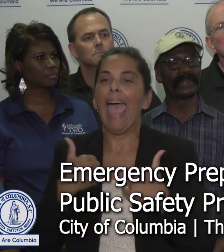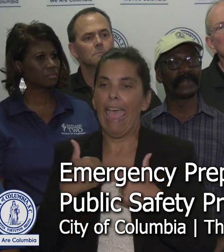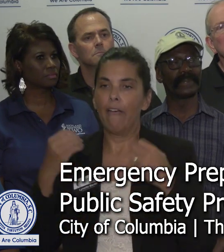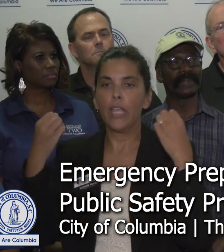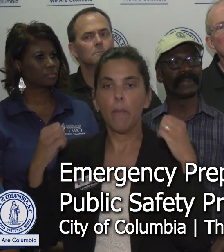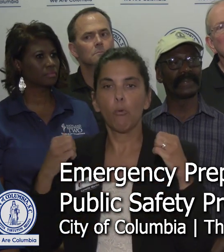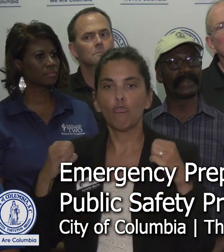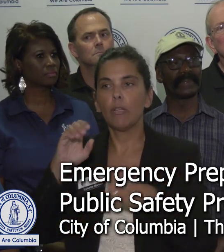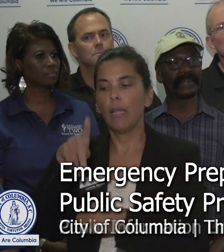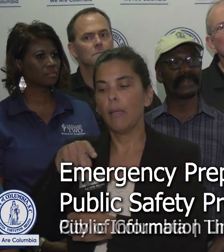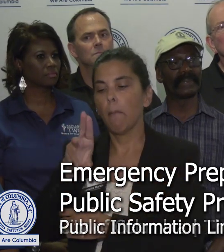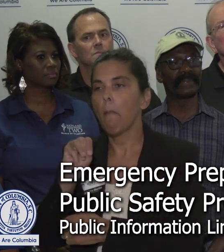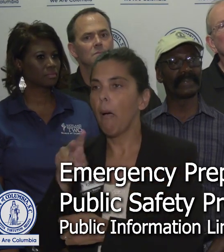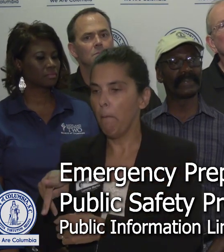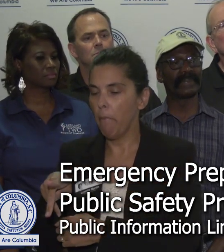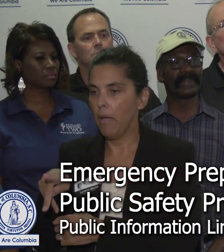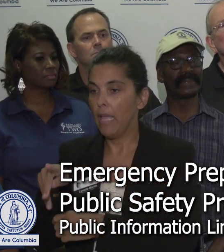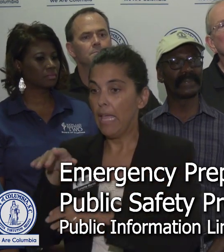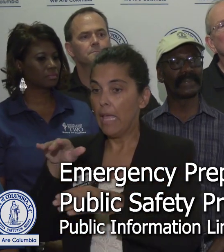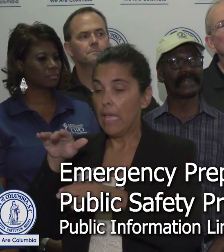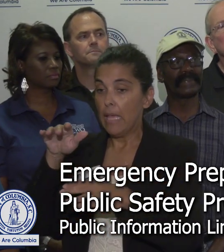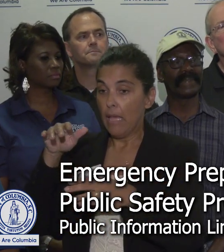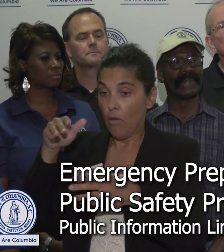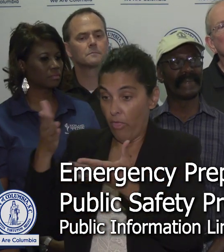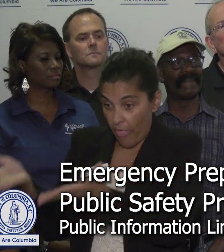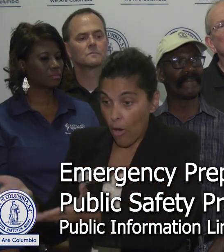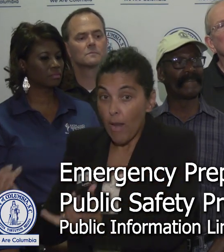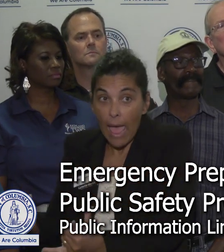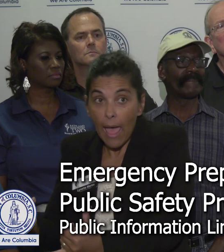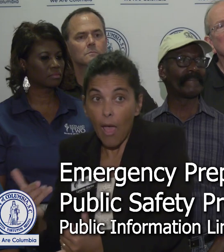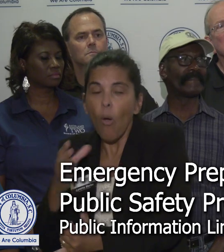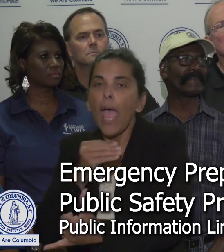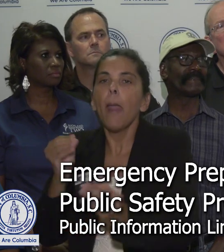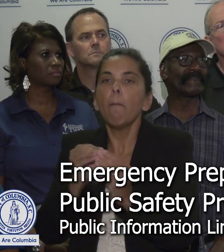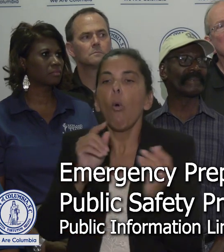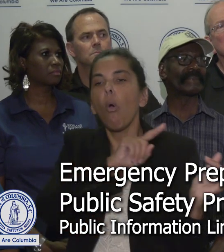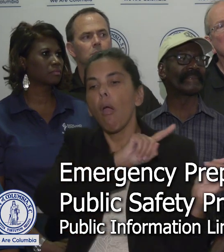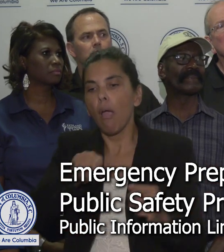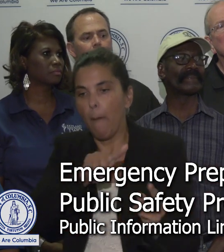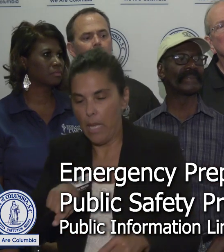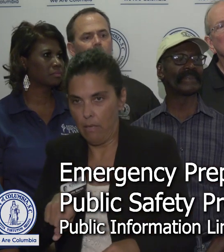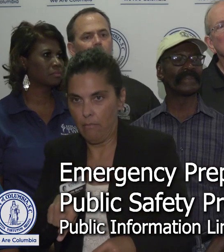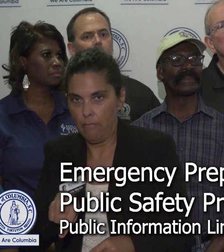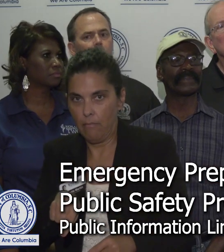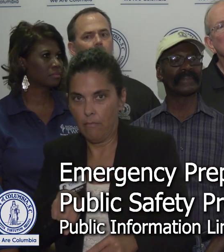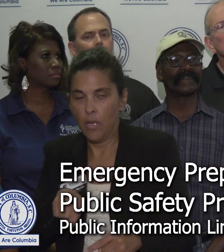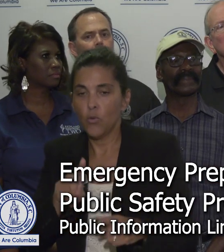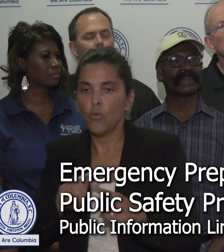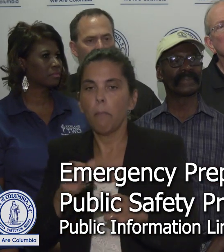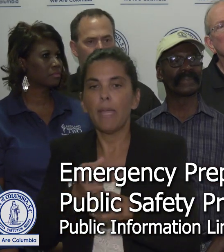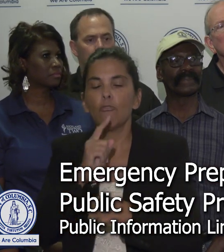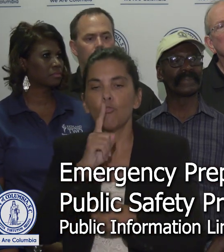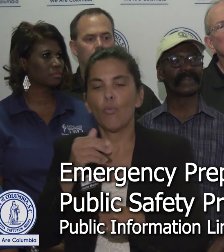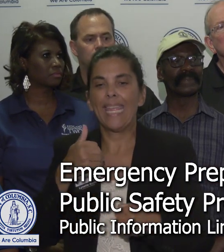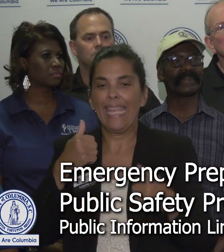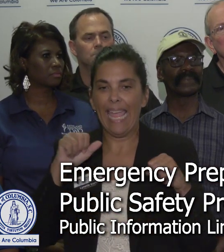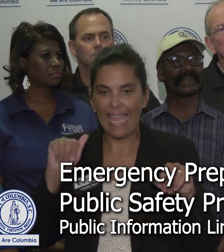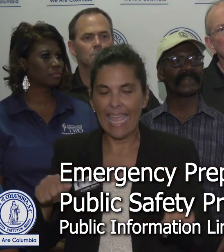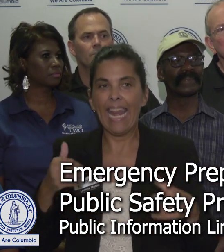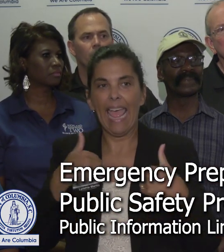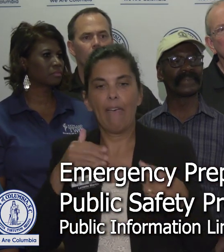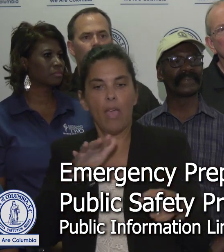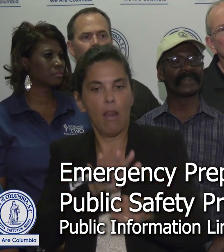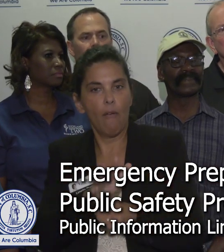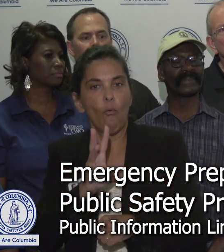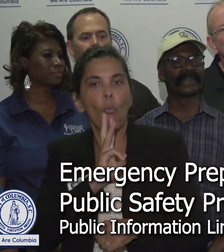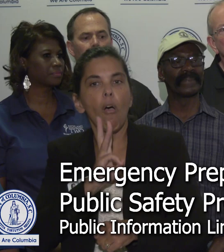in place and on the way, piping and equipment necessary to repair that breach and to supply water to our treatment plant in the event that a breach